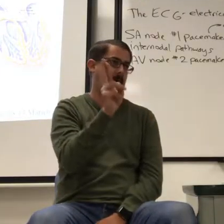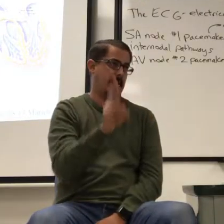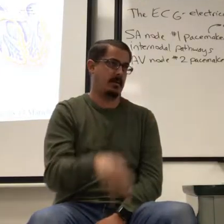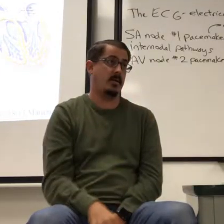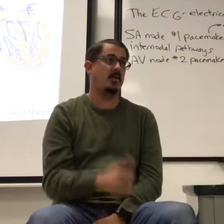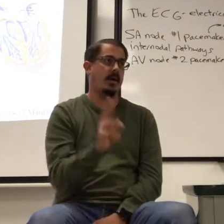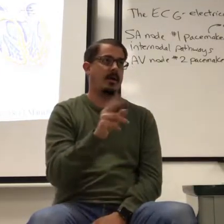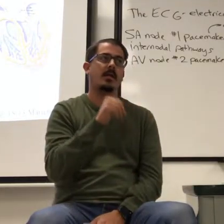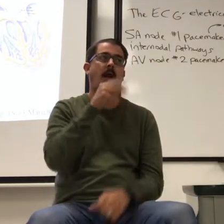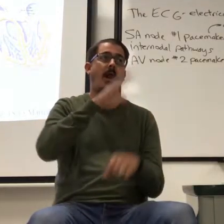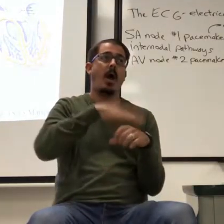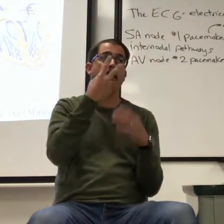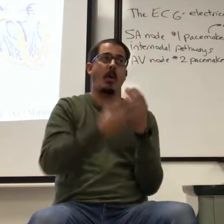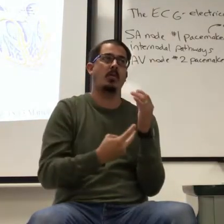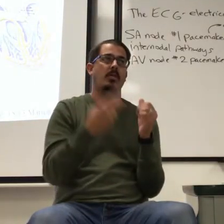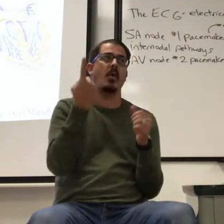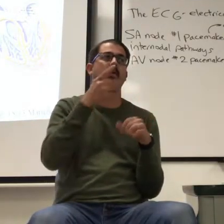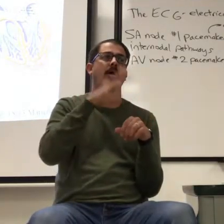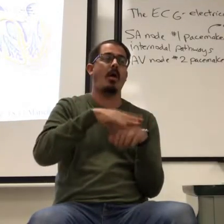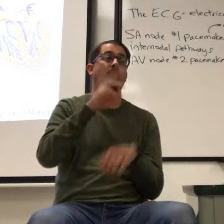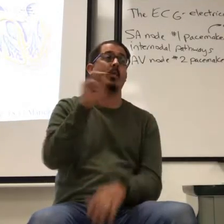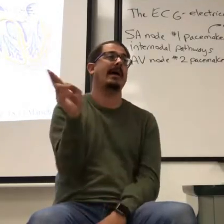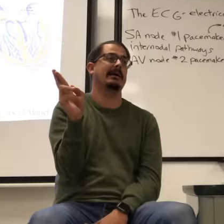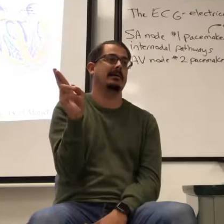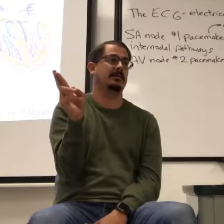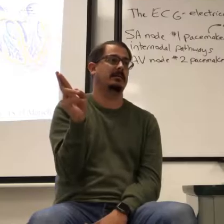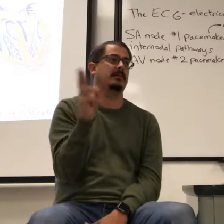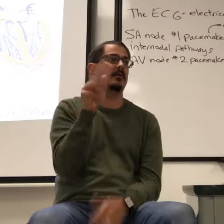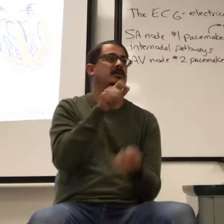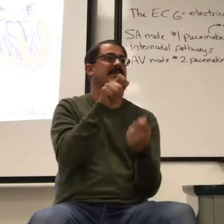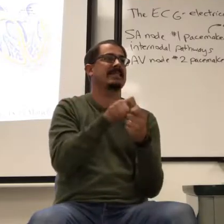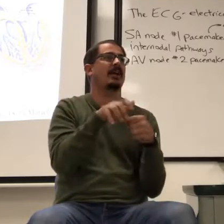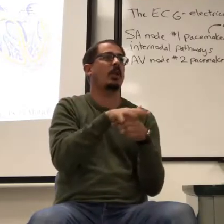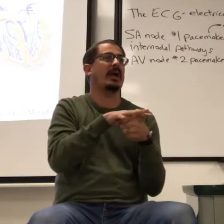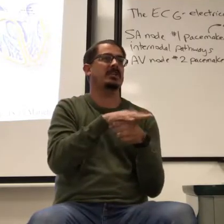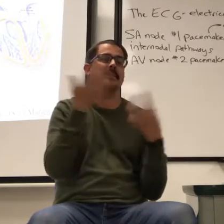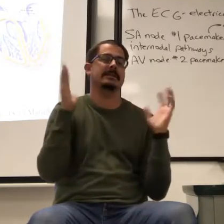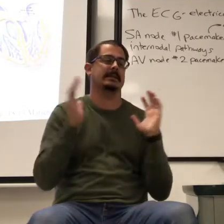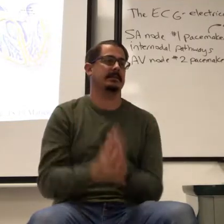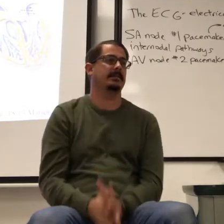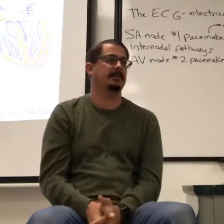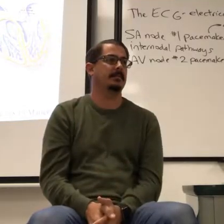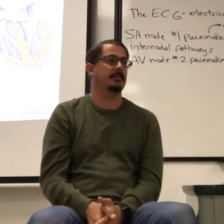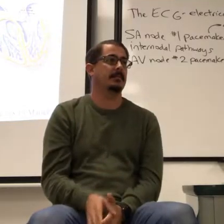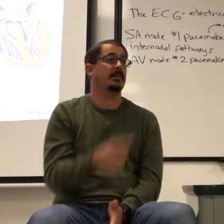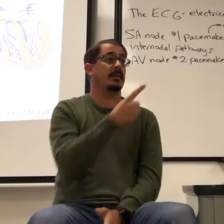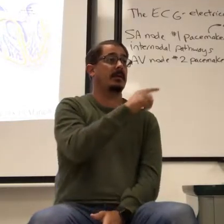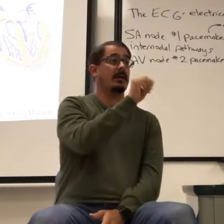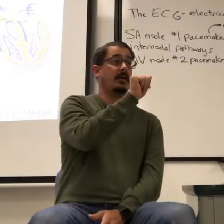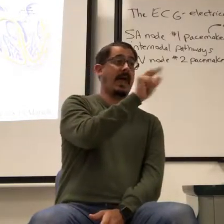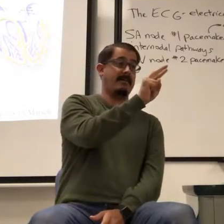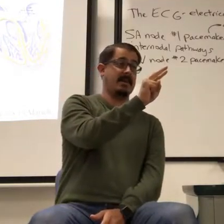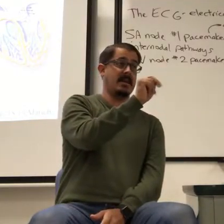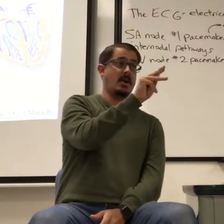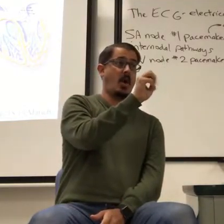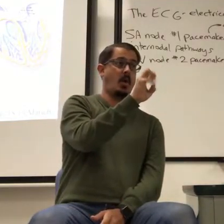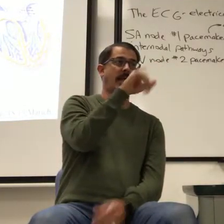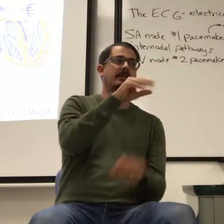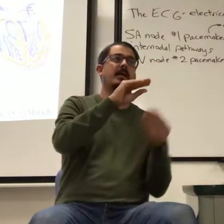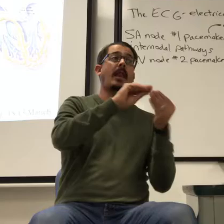these aren't on both sides. They're only on these specific locations. Yeah. And this AV node is your number two